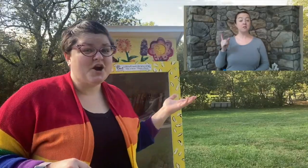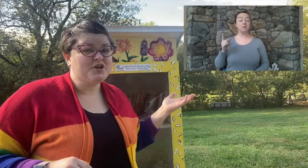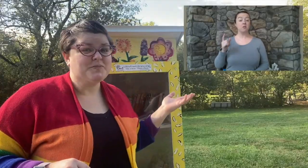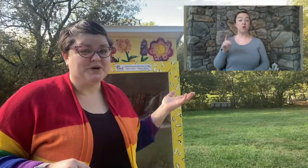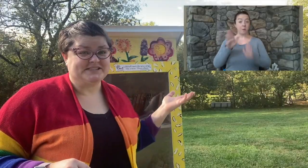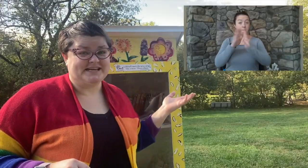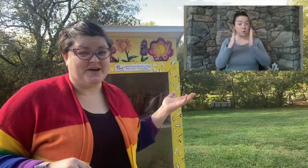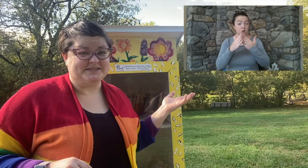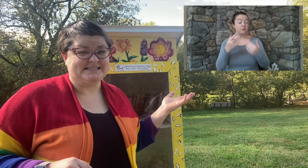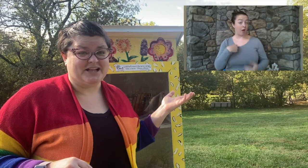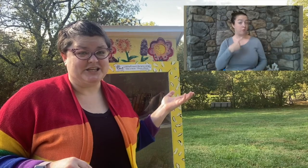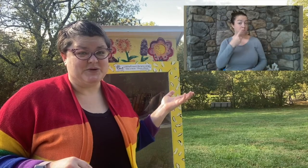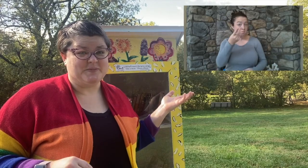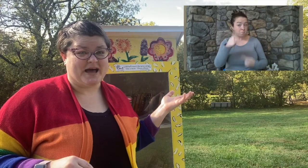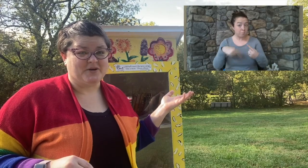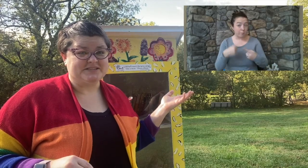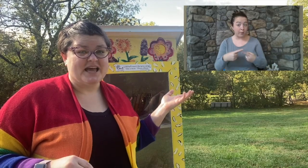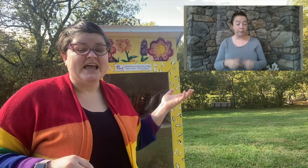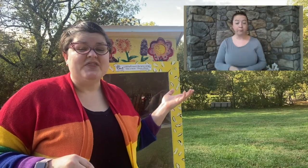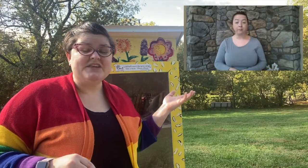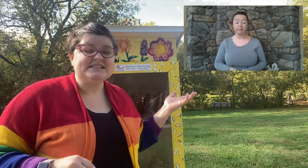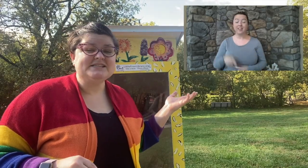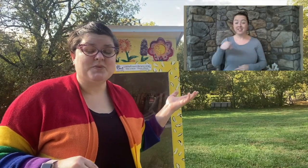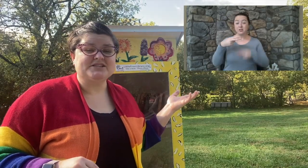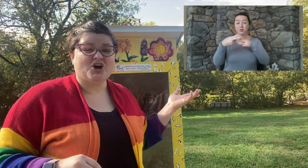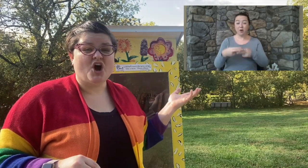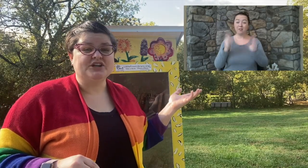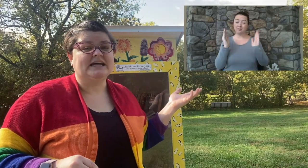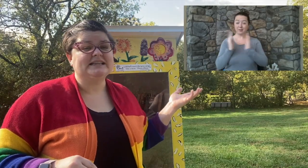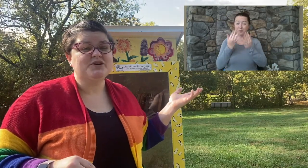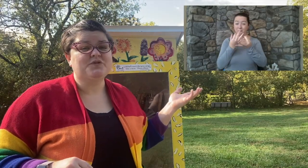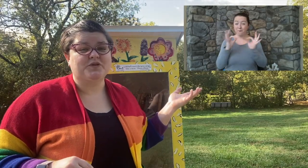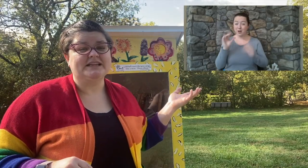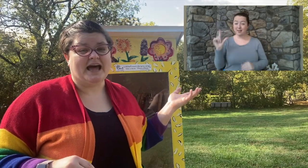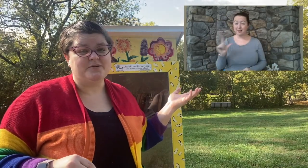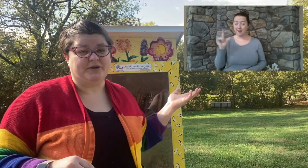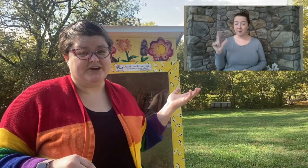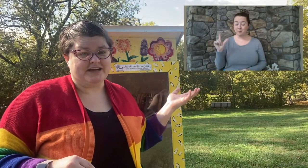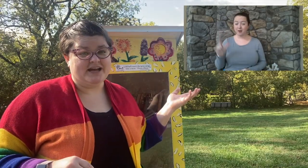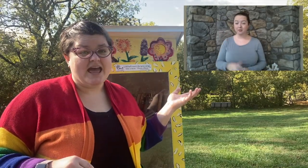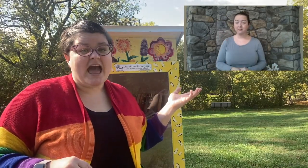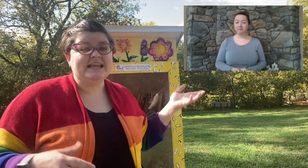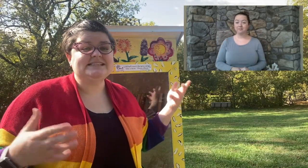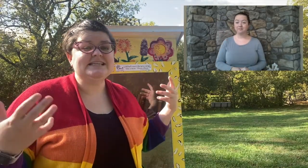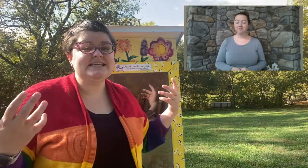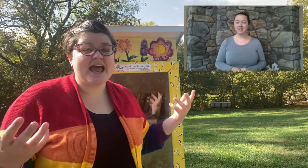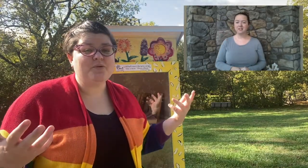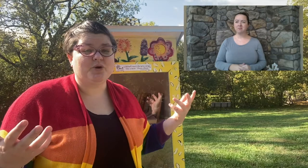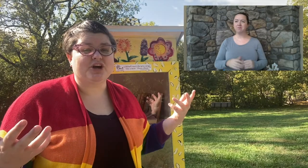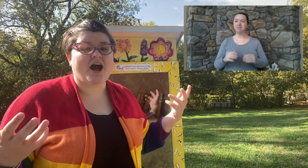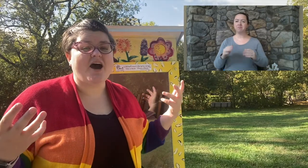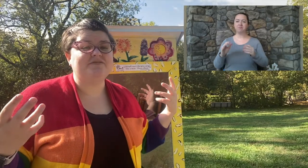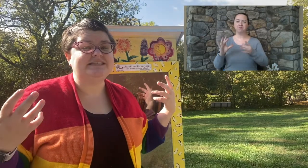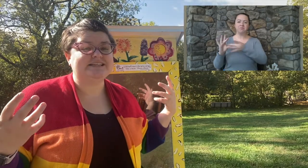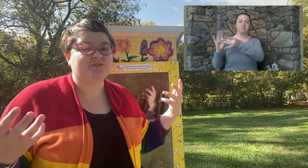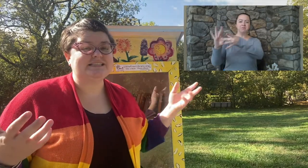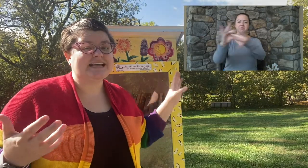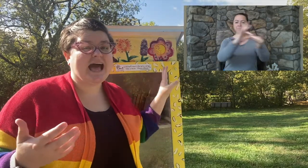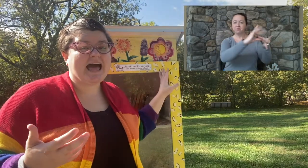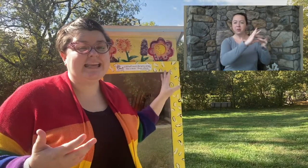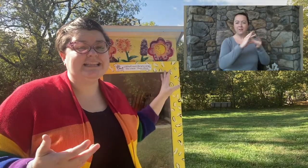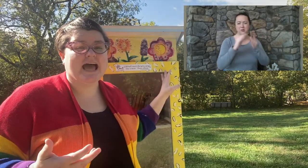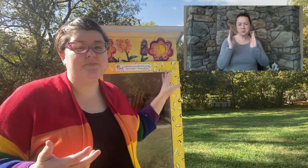These are the books that I was telling you about. This is what's called a little free library, and it's a network of